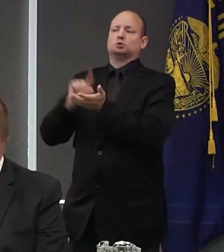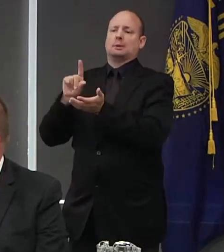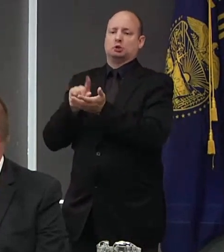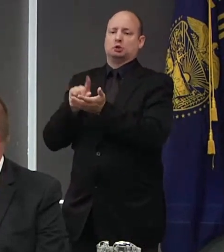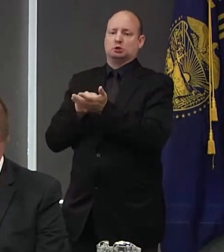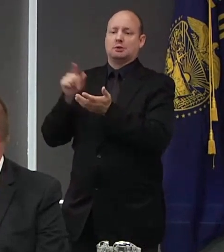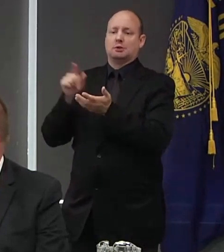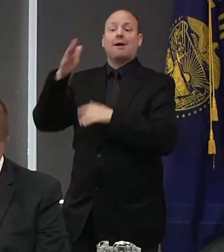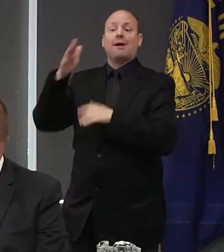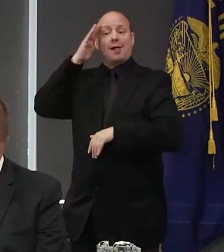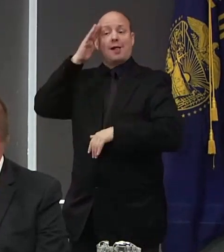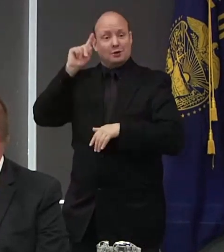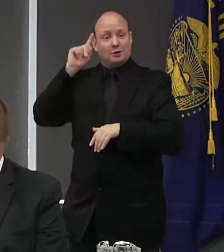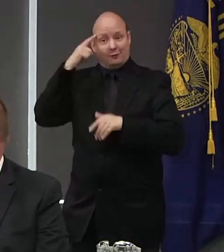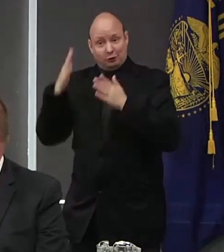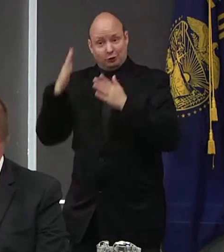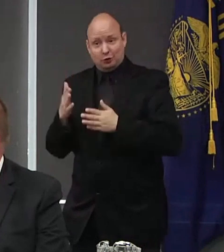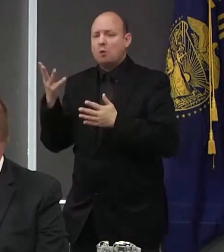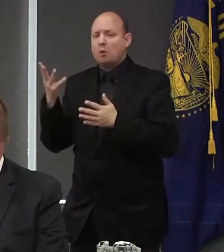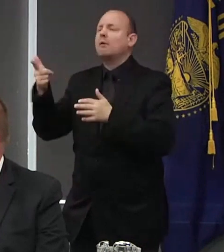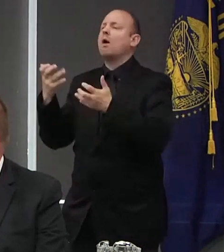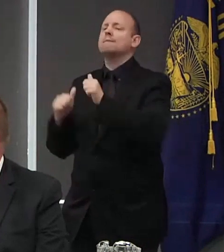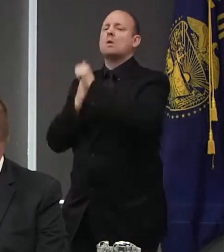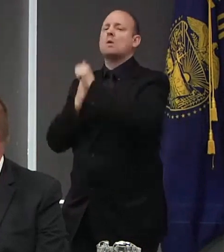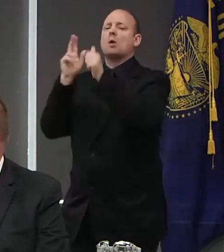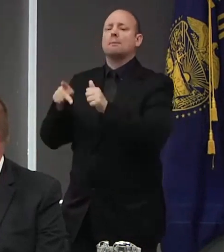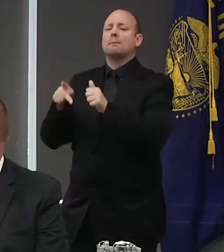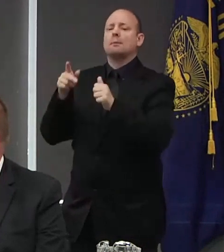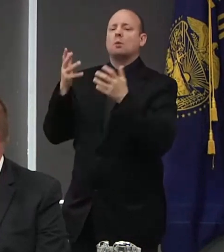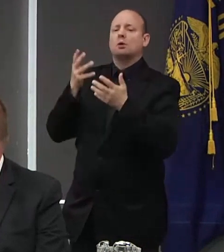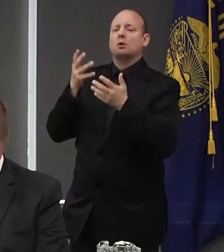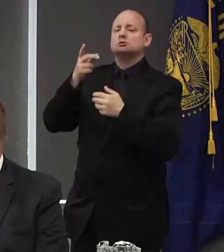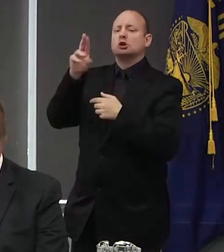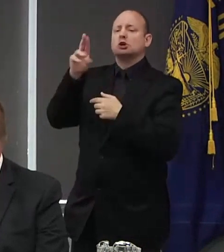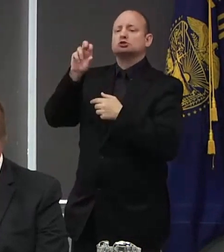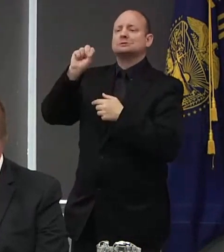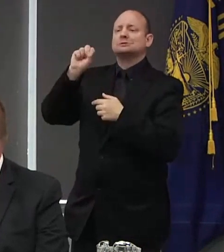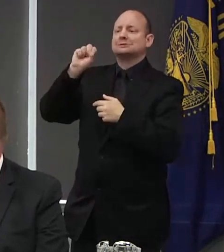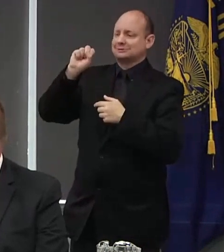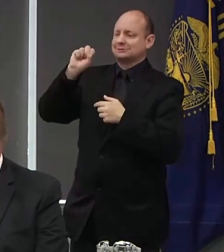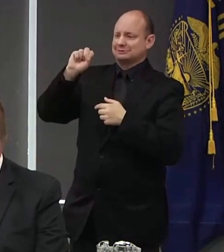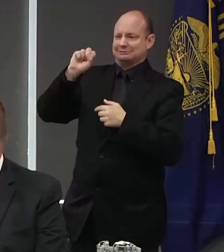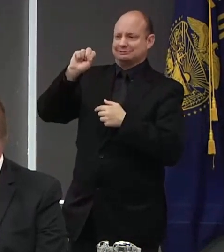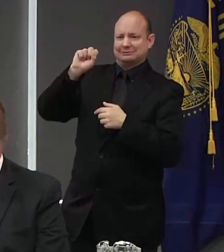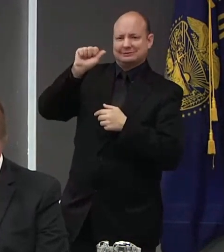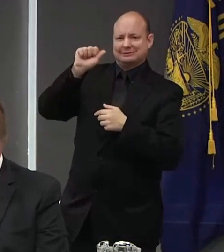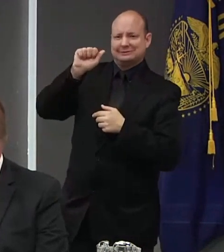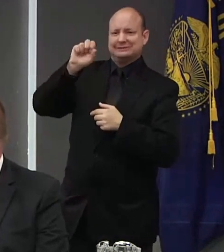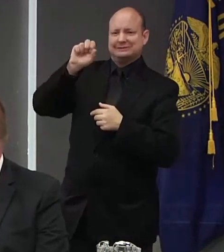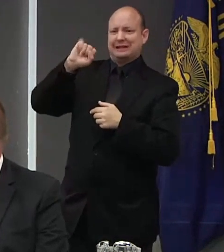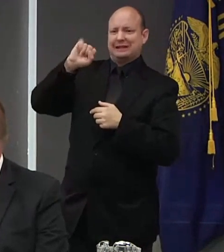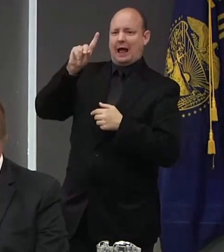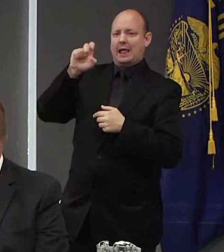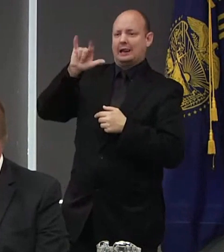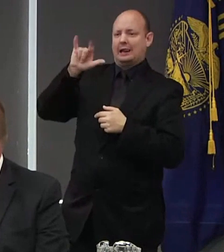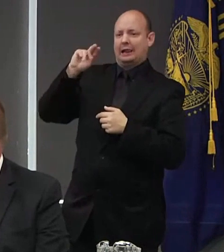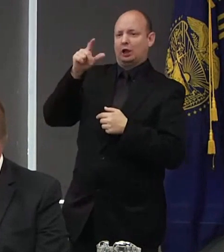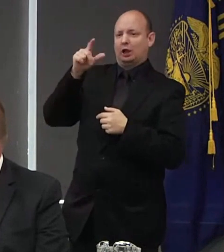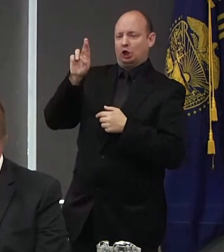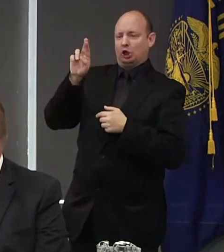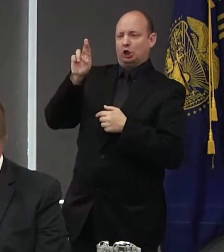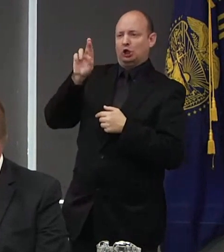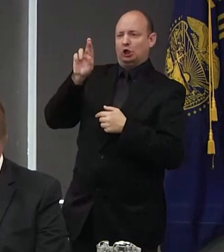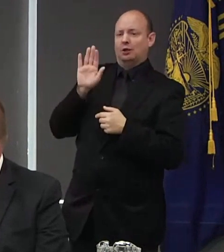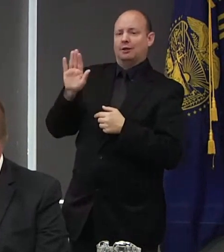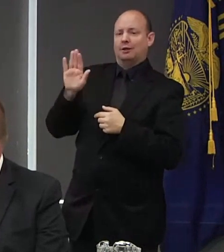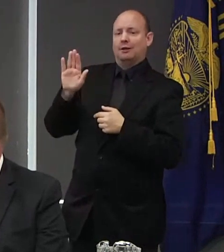Dr. Sidelinger said. Are you anticipating that schools will reopen this fall in a traditional setting of students